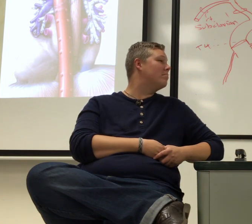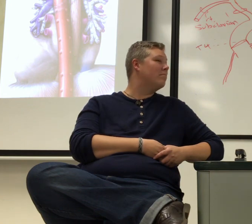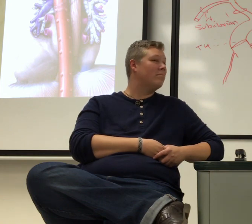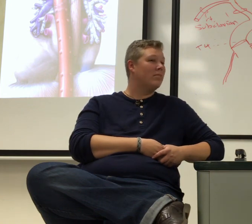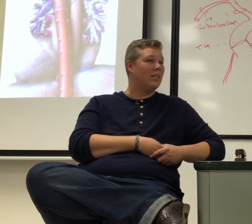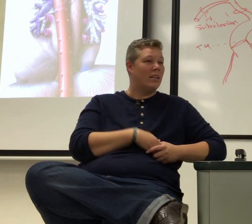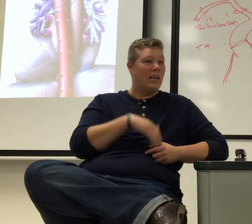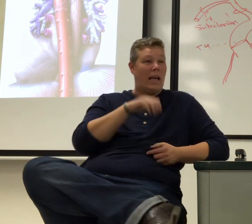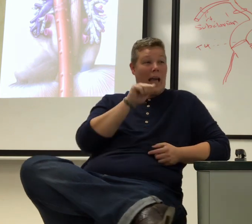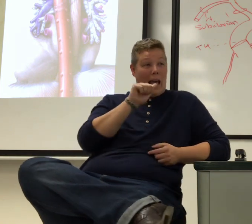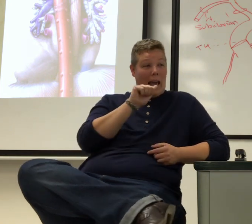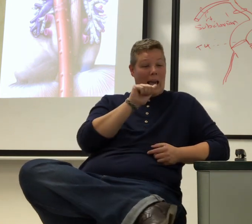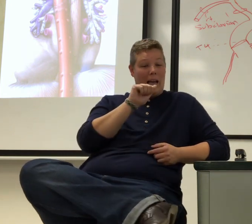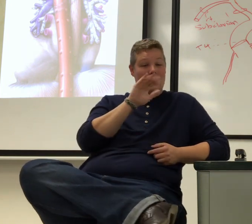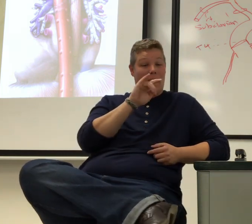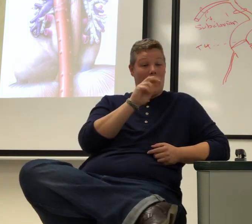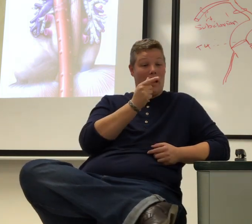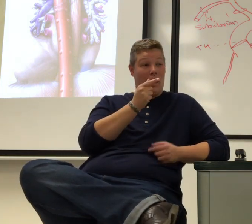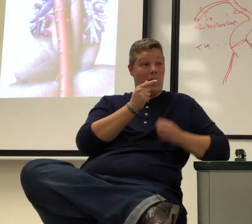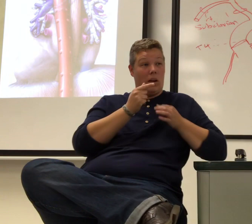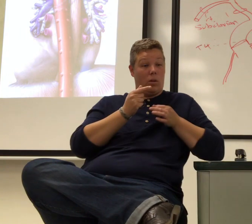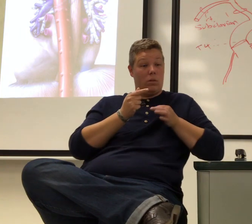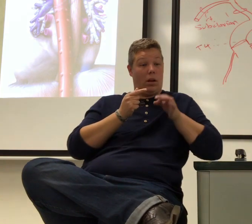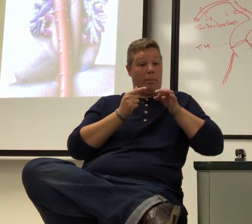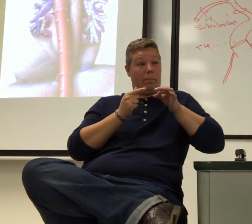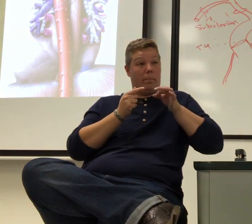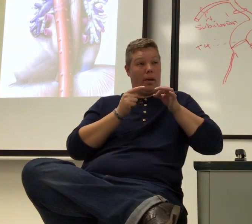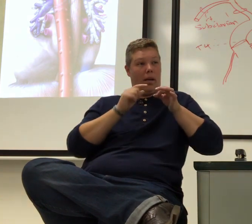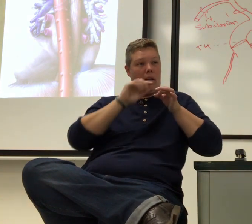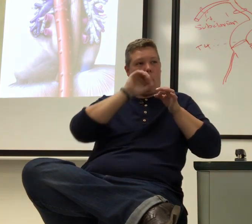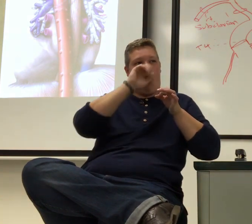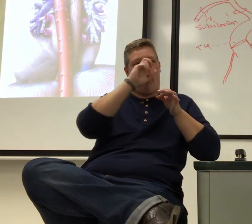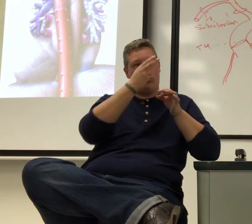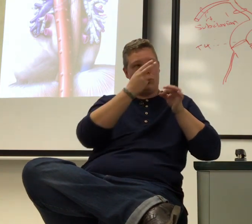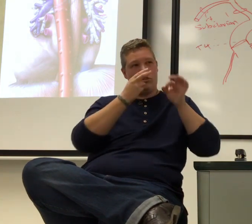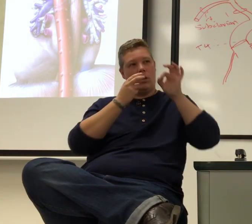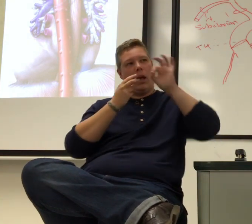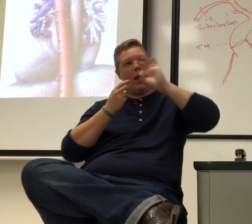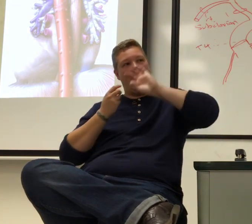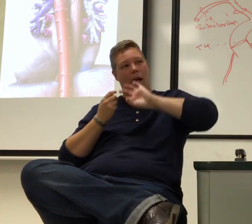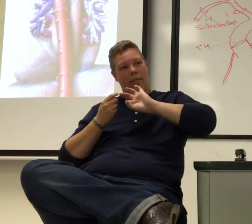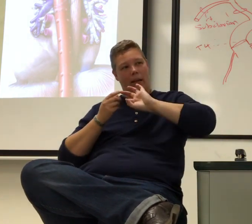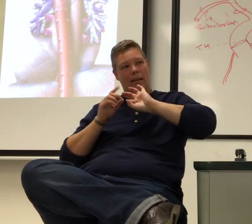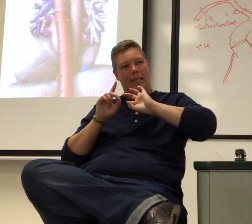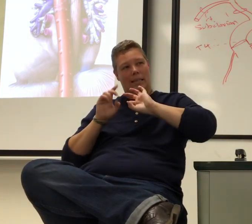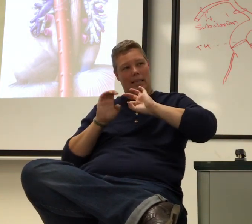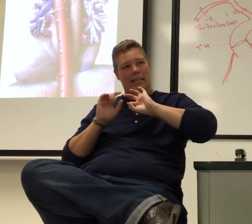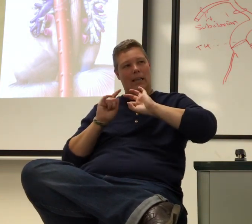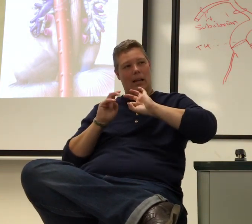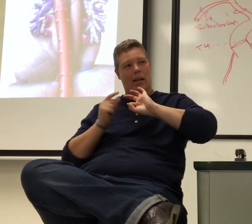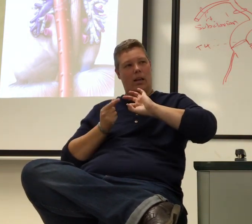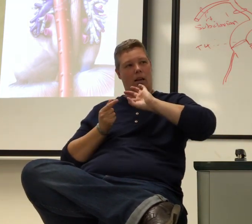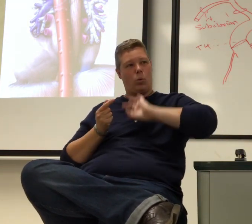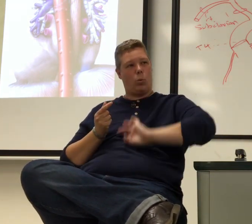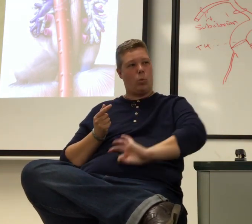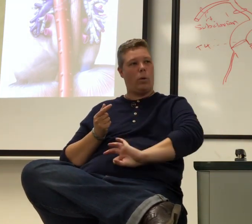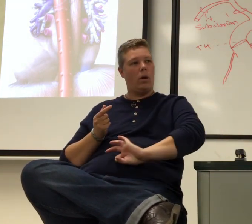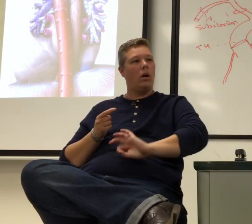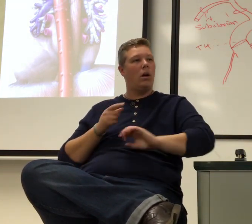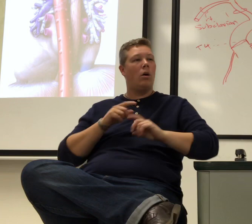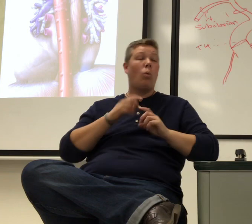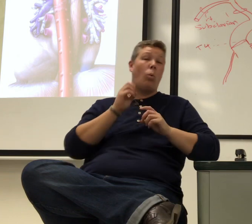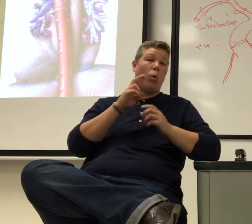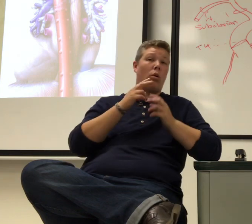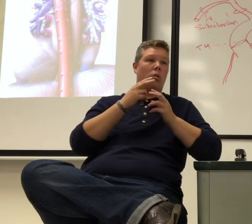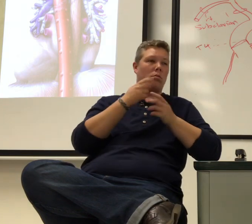So ascending and descending kind of go together. They refer to how blood flows through it, okay? Or you can call it thoracic,